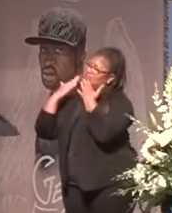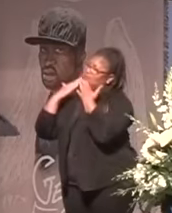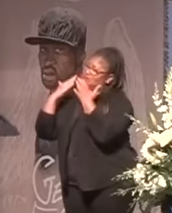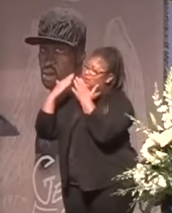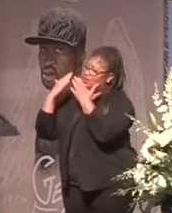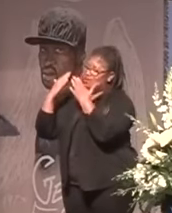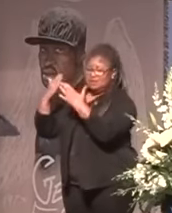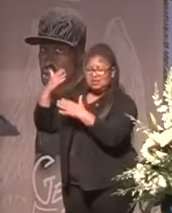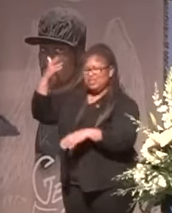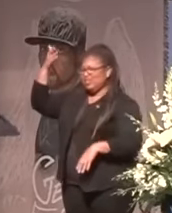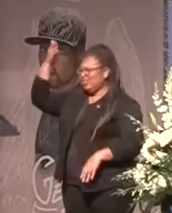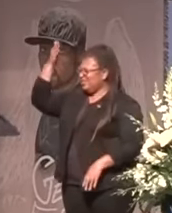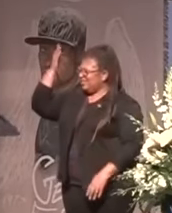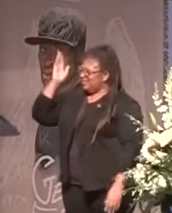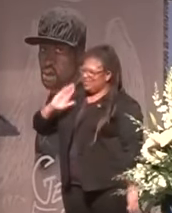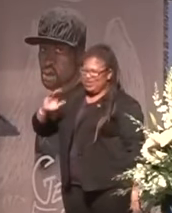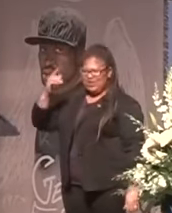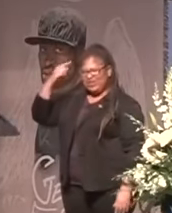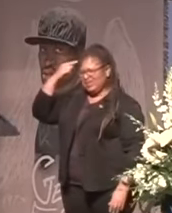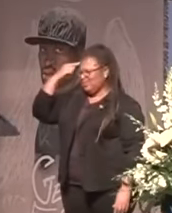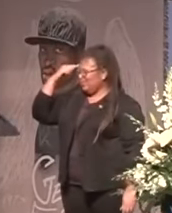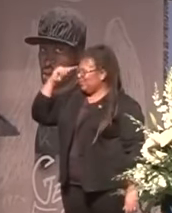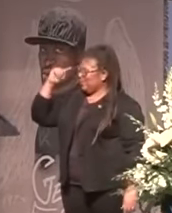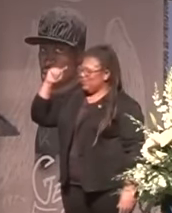Thank God for